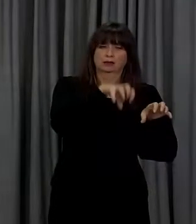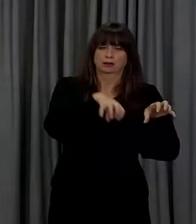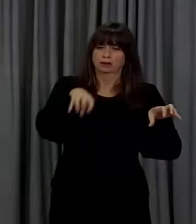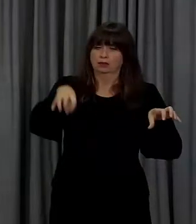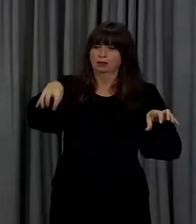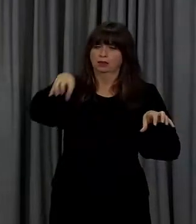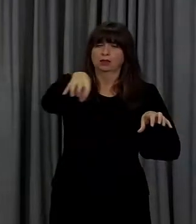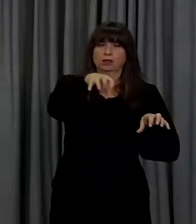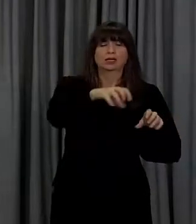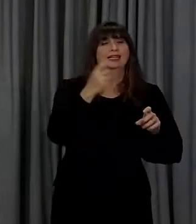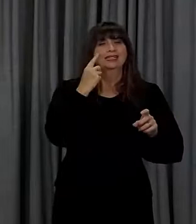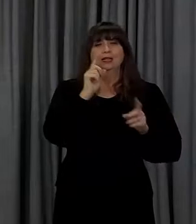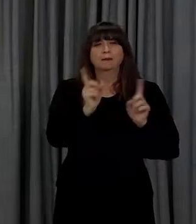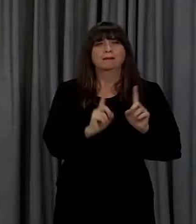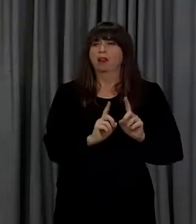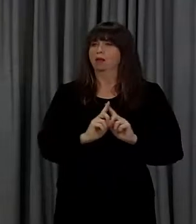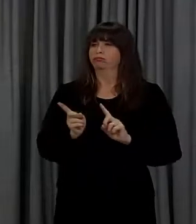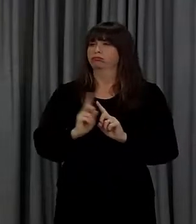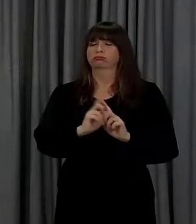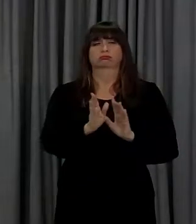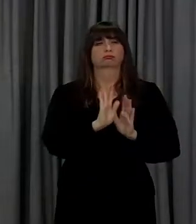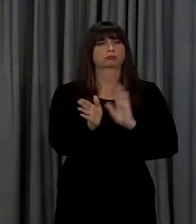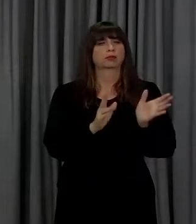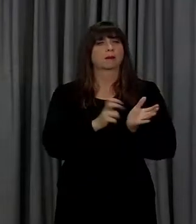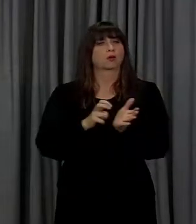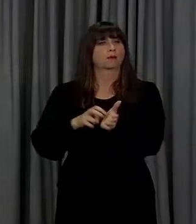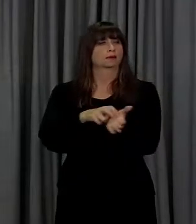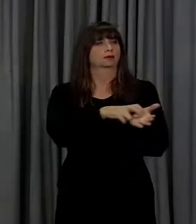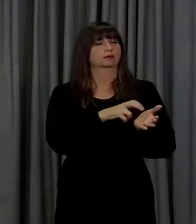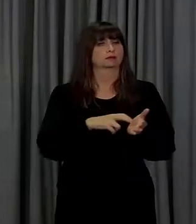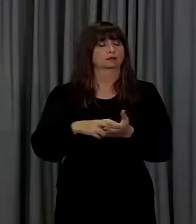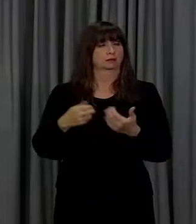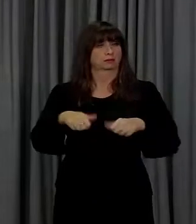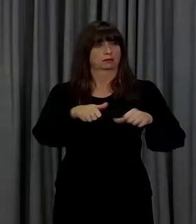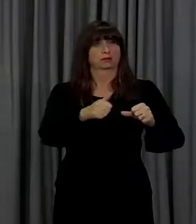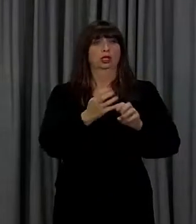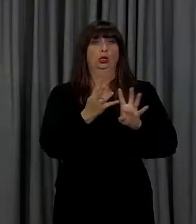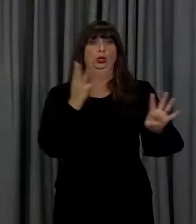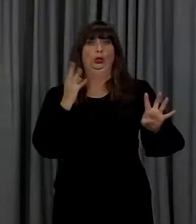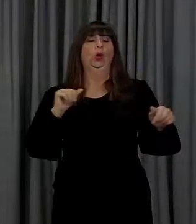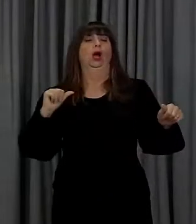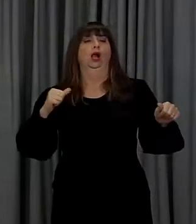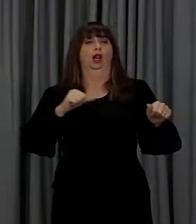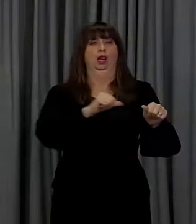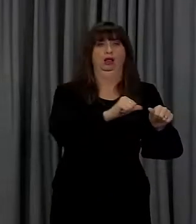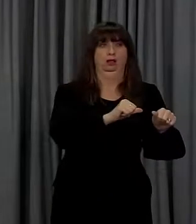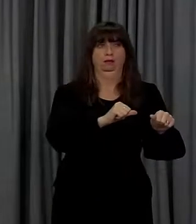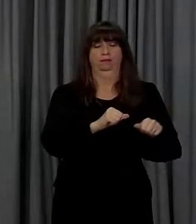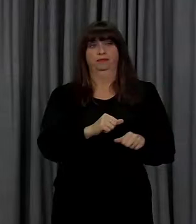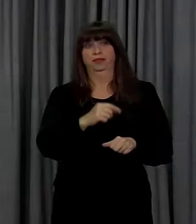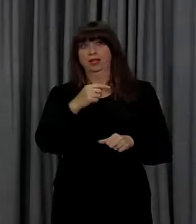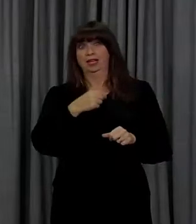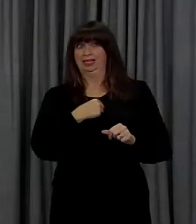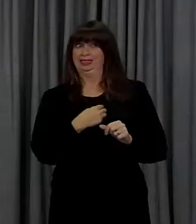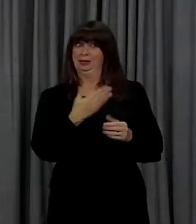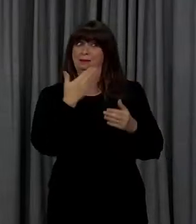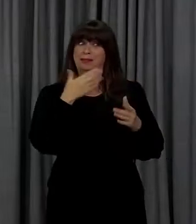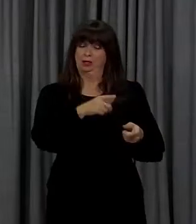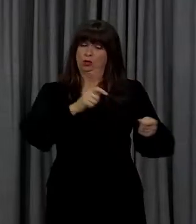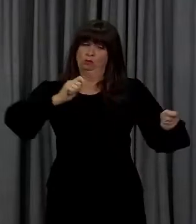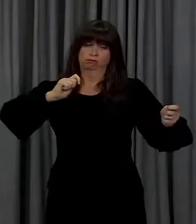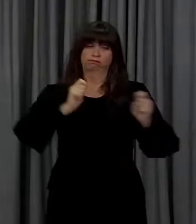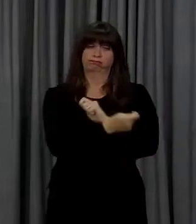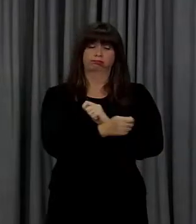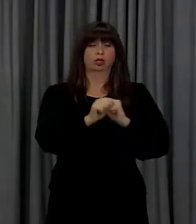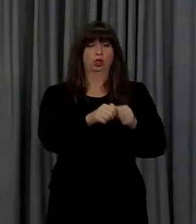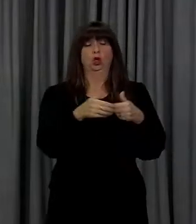pressure on health boards to do. So if they did what we asked them to do, if they changed the way